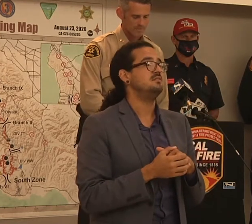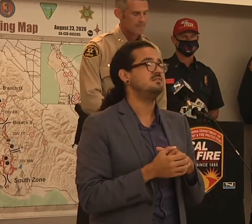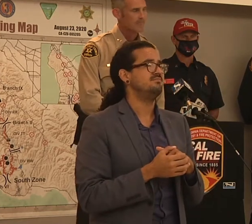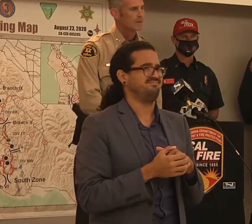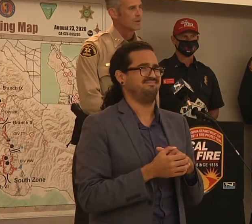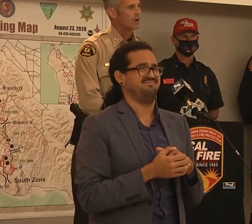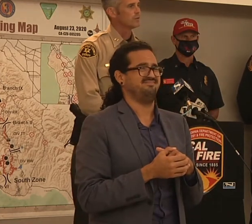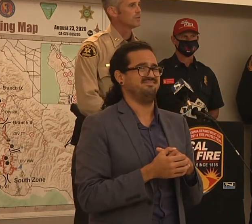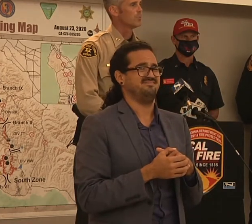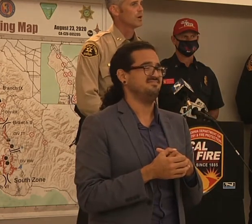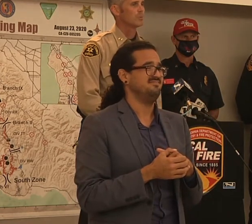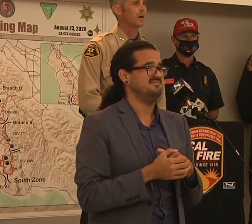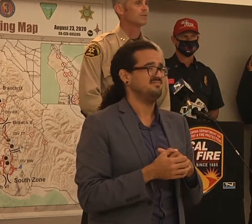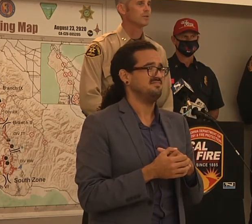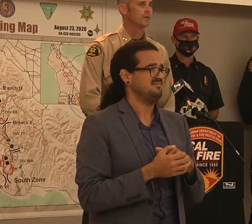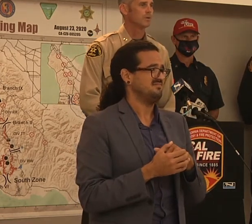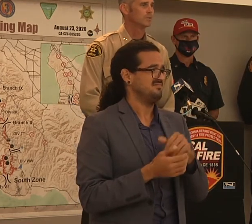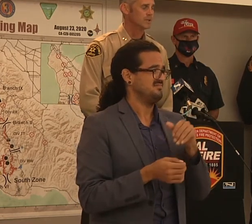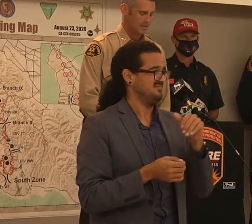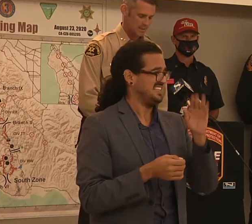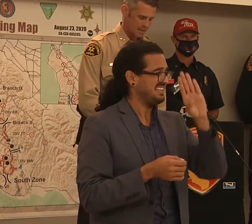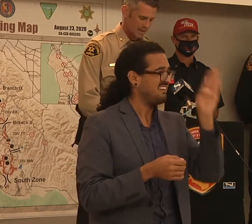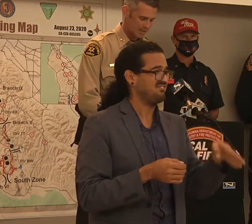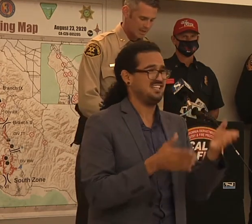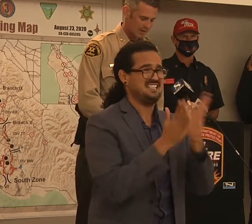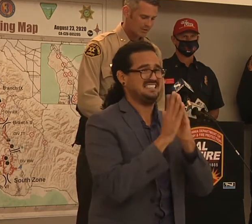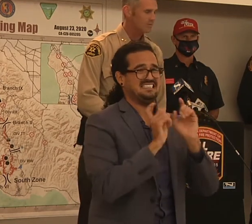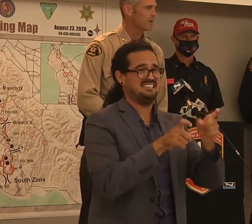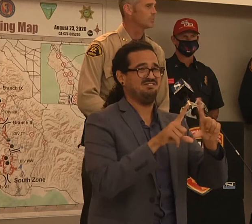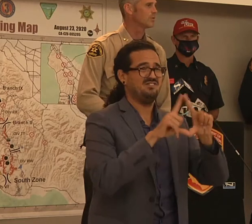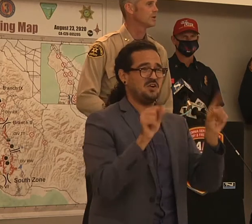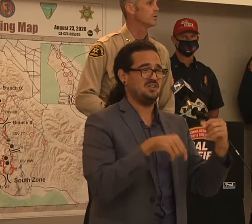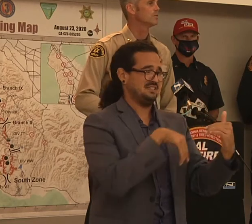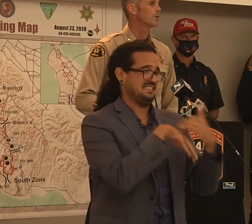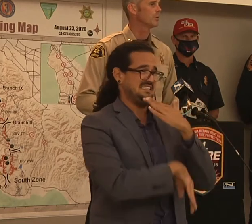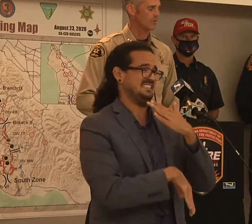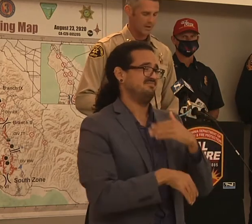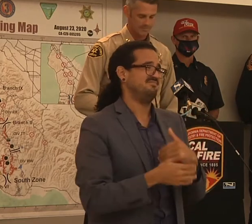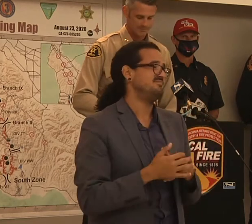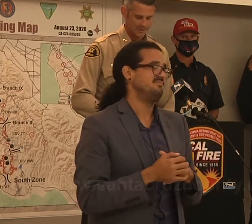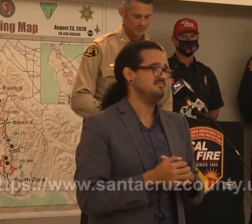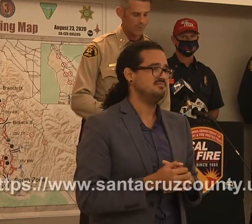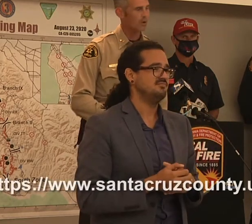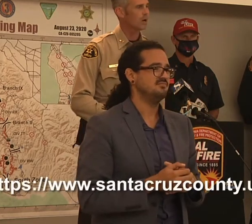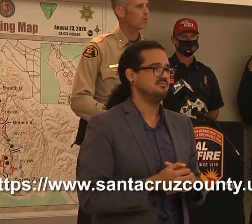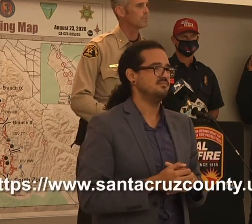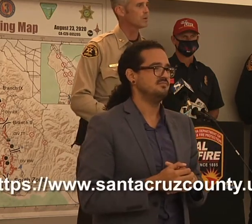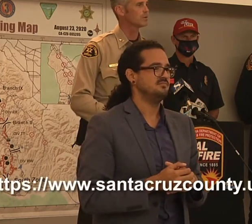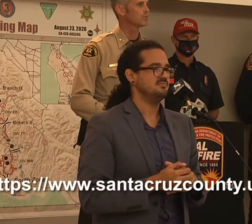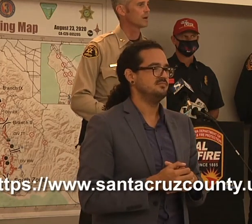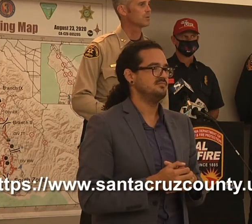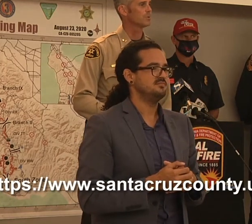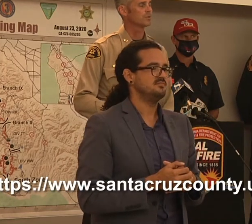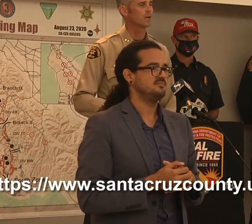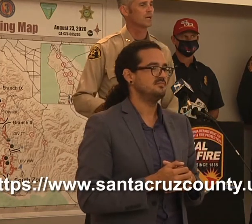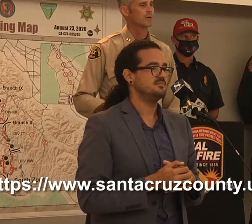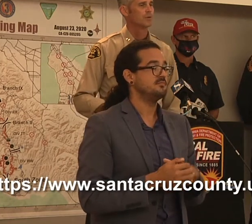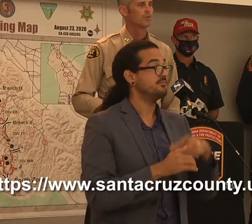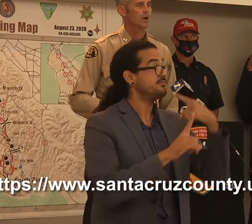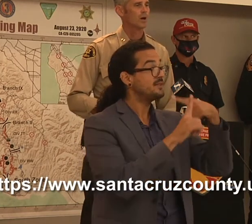work. On somewhat of a positive note, the county has developed a free hotel program. And so I want to be able to direct